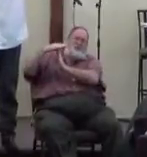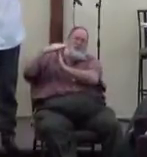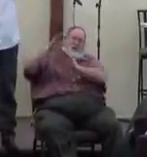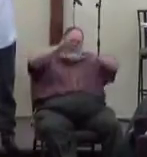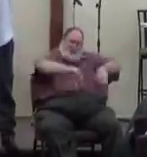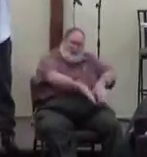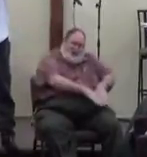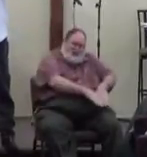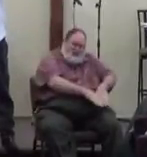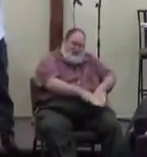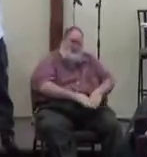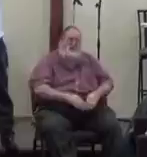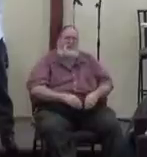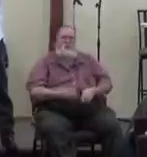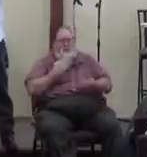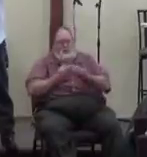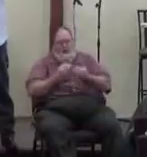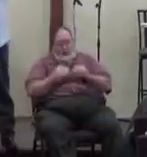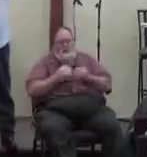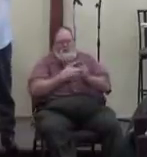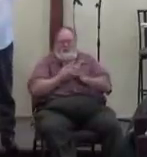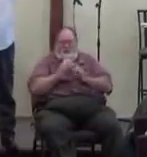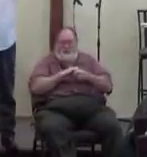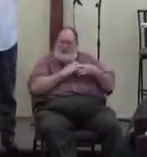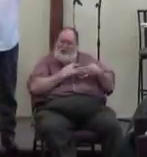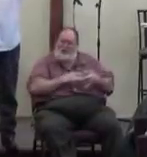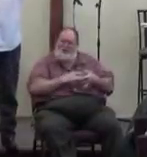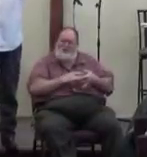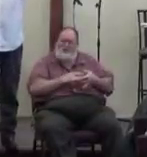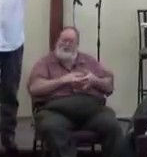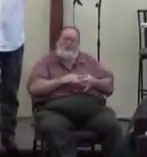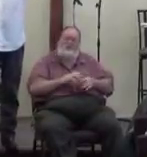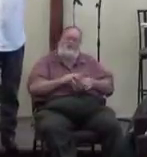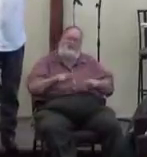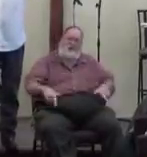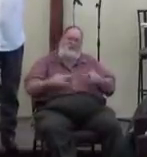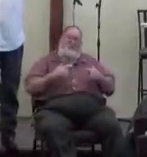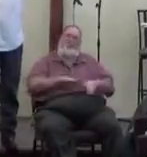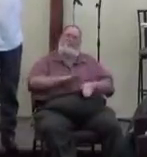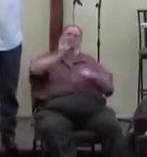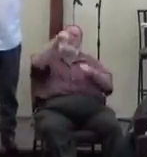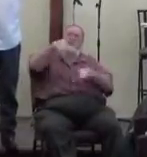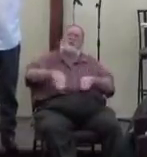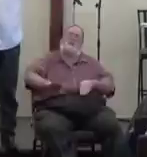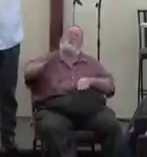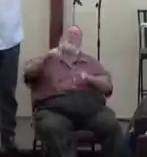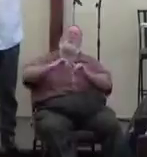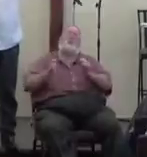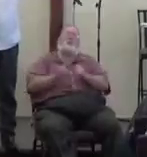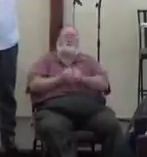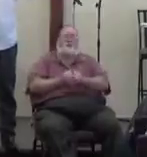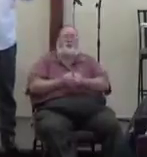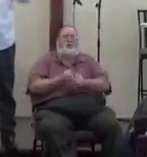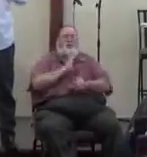that roller coaster ride and just makes it kind of balance out and even out. Even though it's